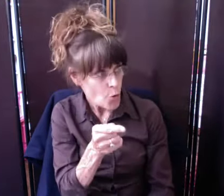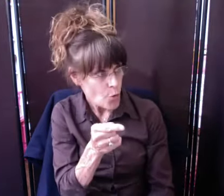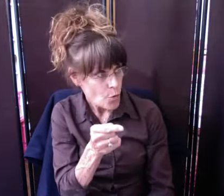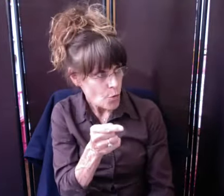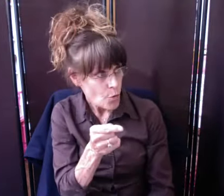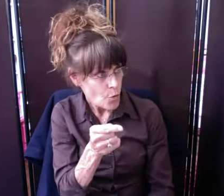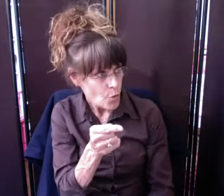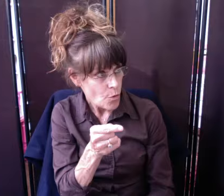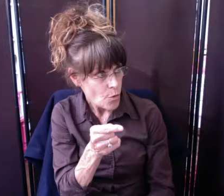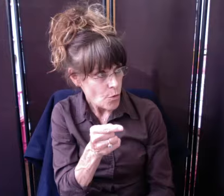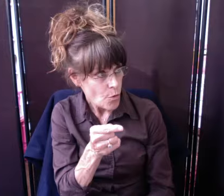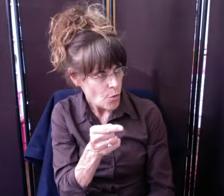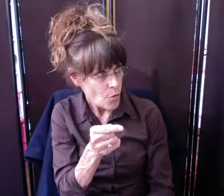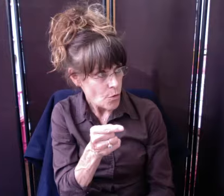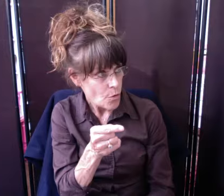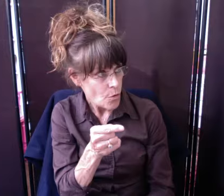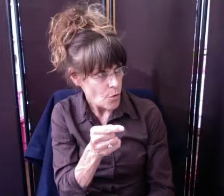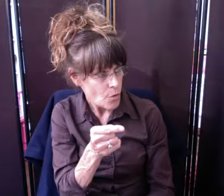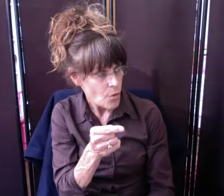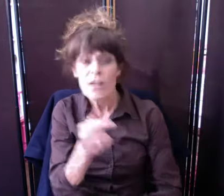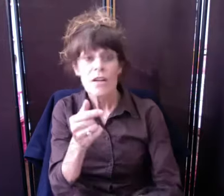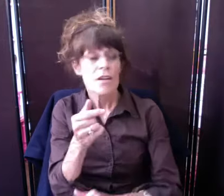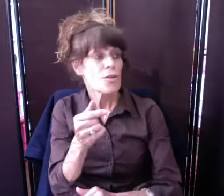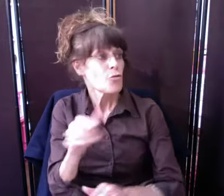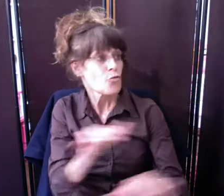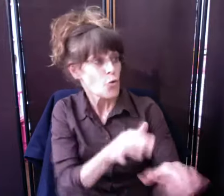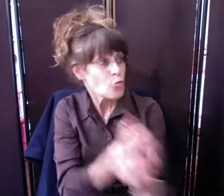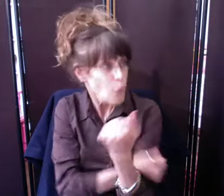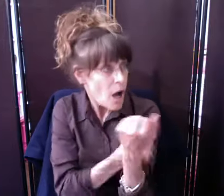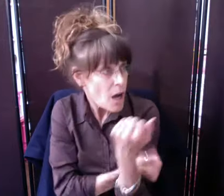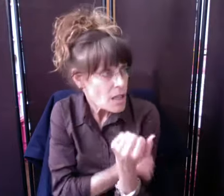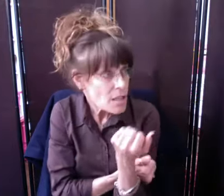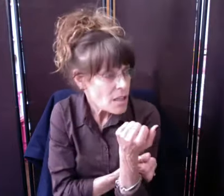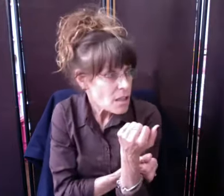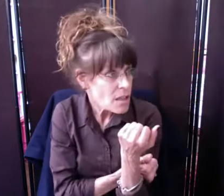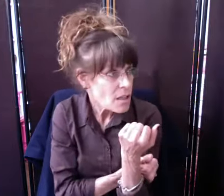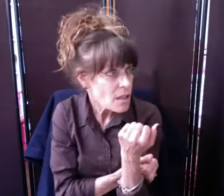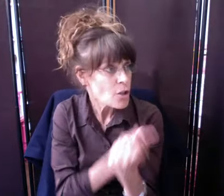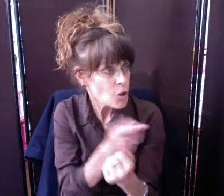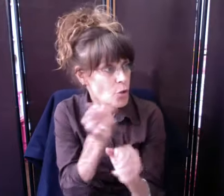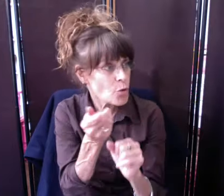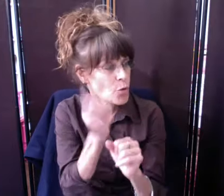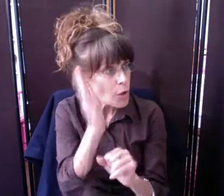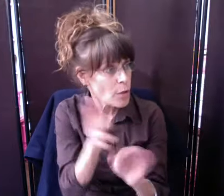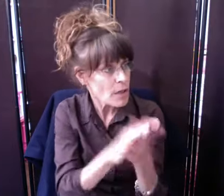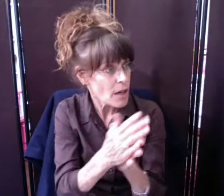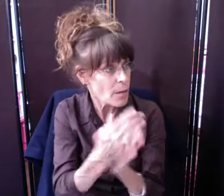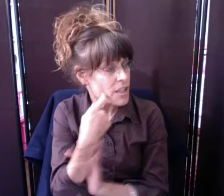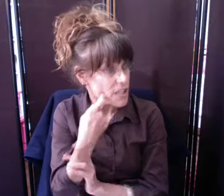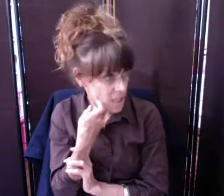morphine every day for a period of time, they will be physically addicted to morphine, period. It's not a mind over